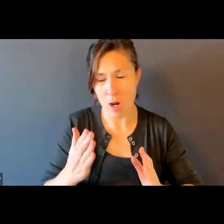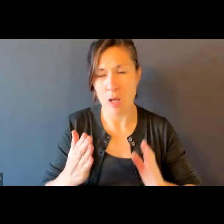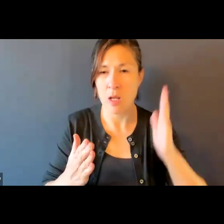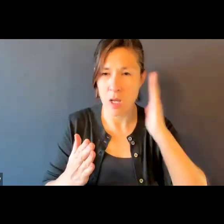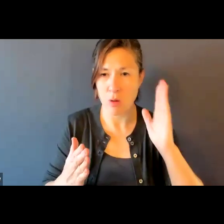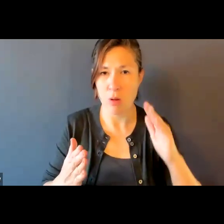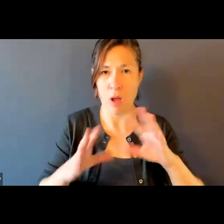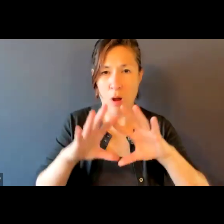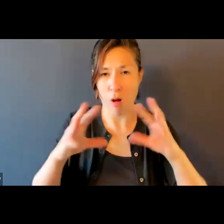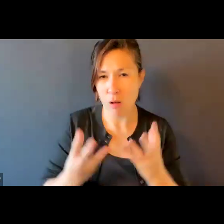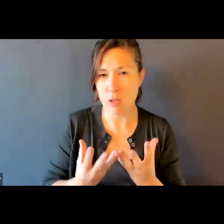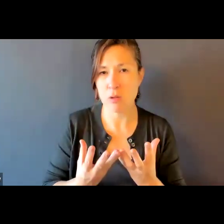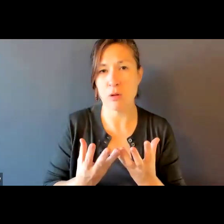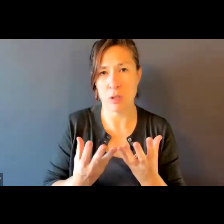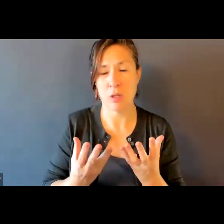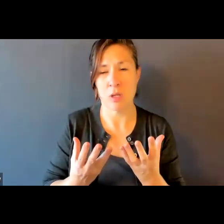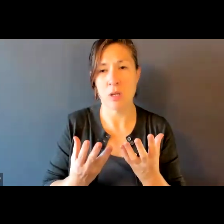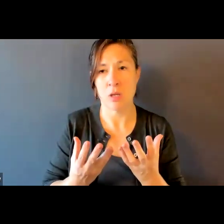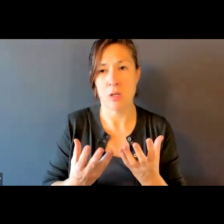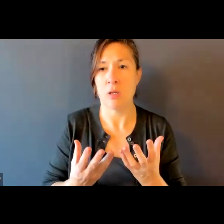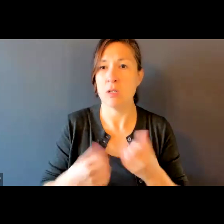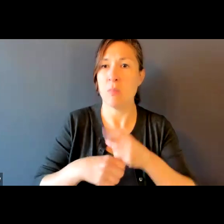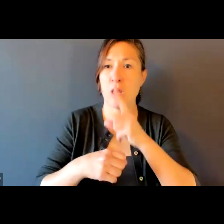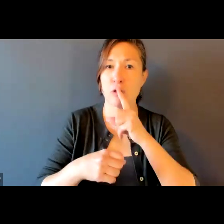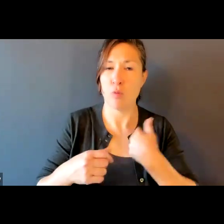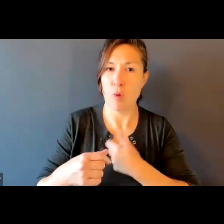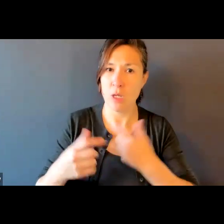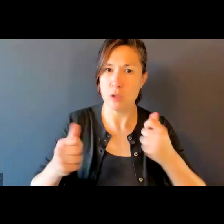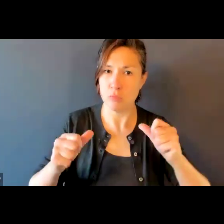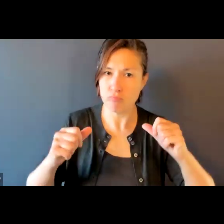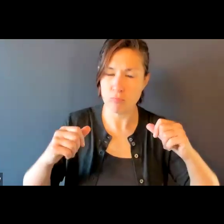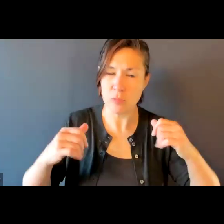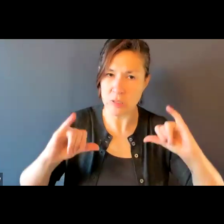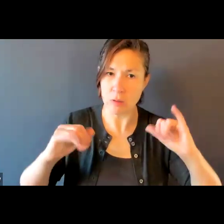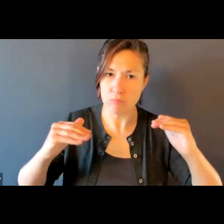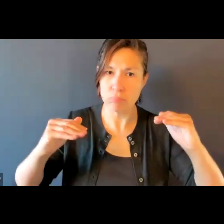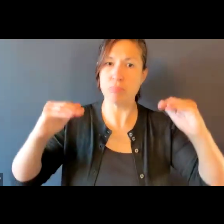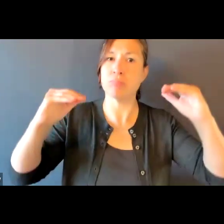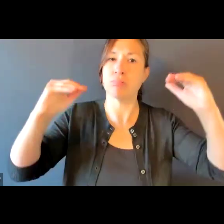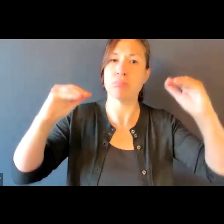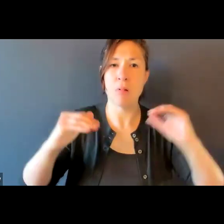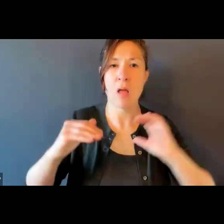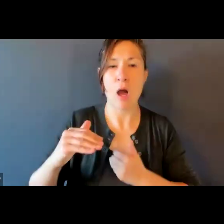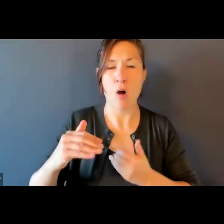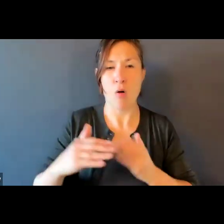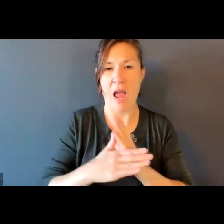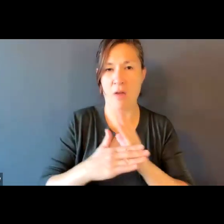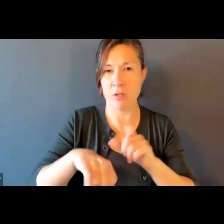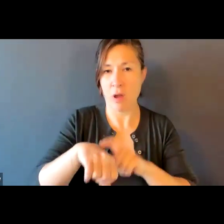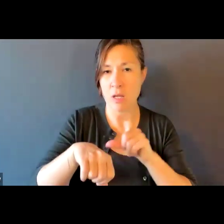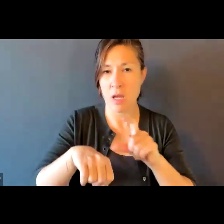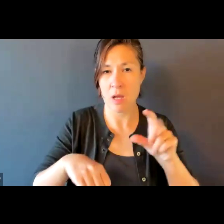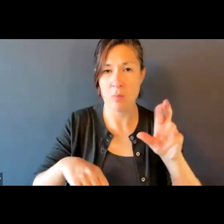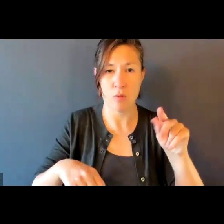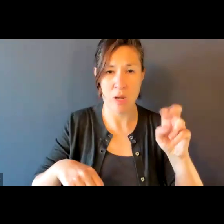us, well above prior averages. So I just want to make sure, folks understand that. And I'm also trying to understand, this is not the